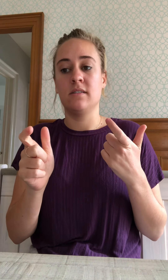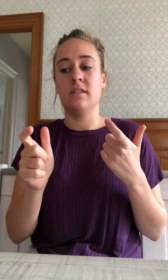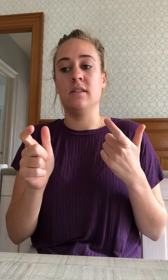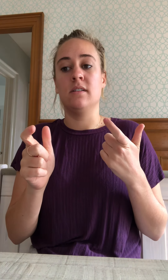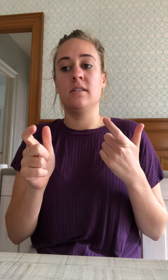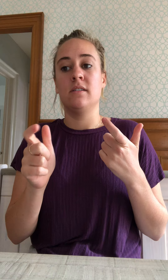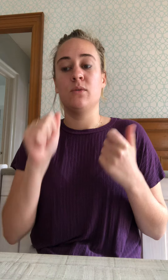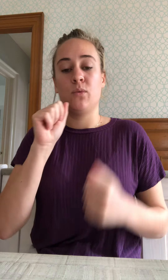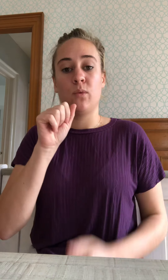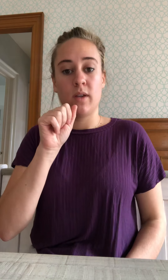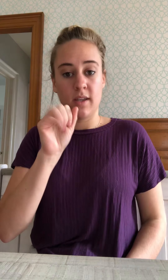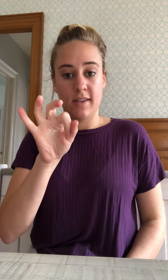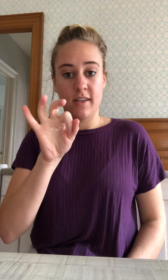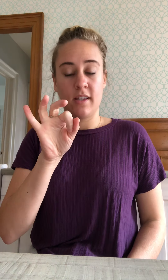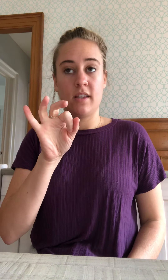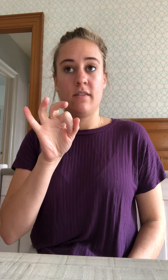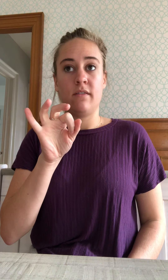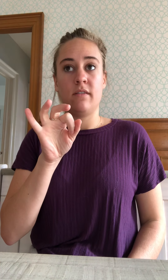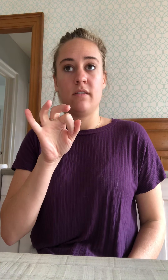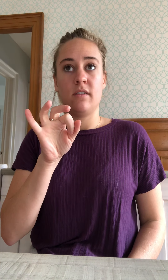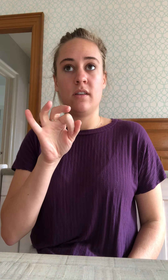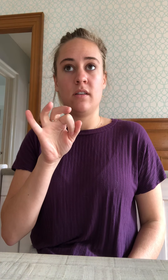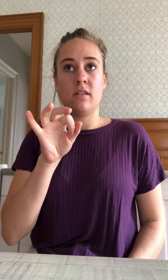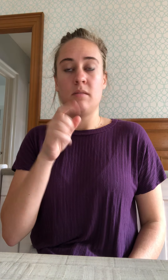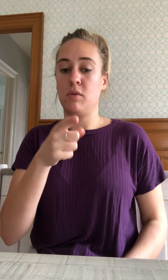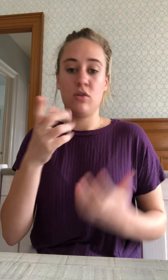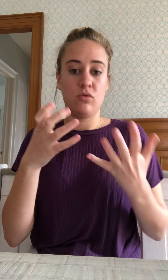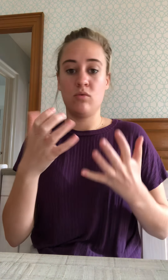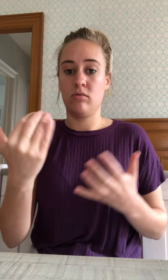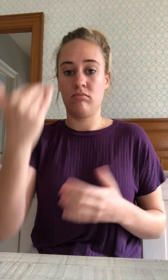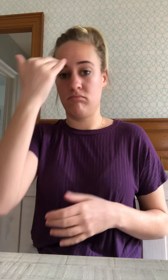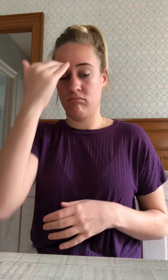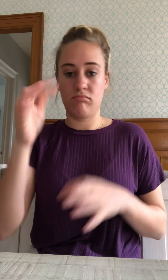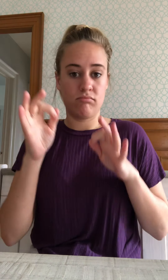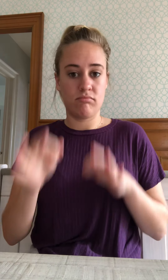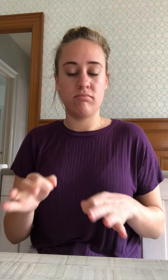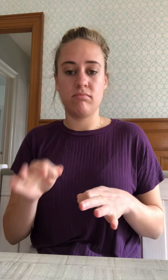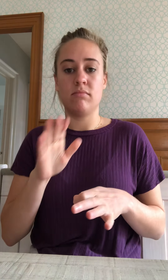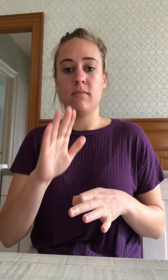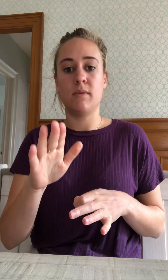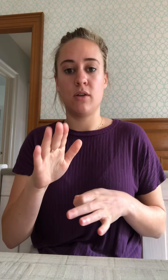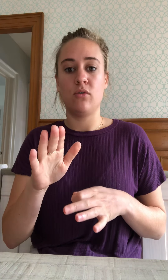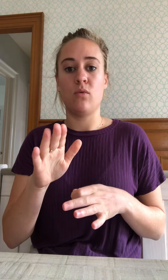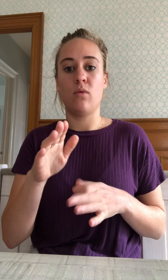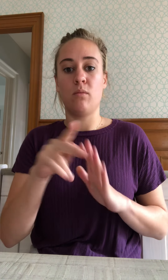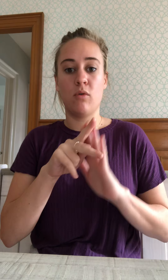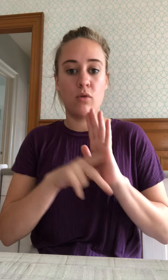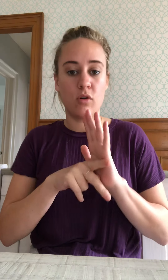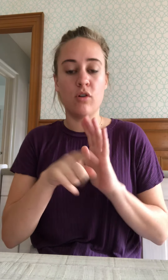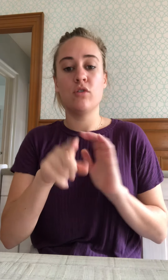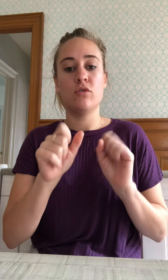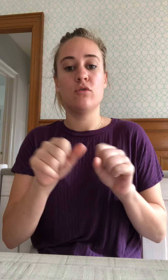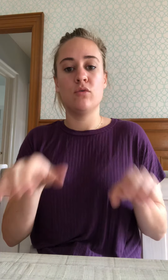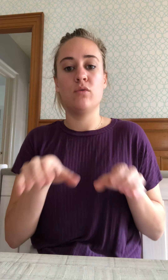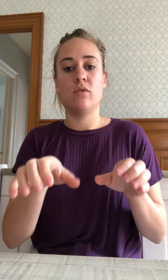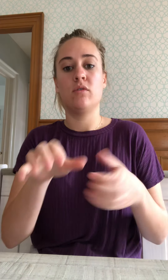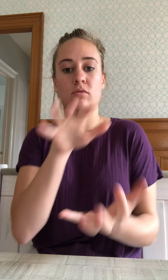absolutely want to be sure about your retention protocol, you can take impressions before fixed appliances are removed.